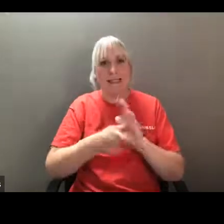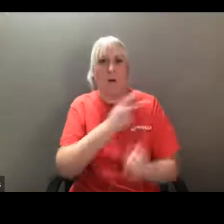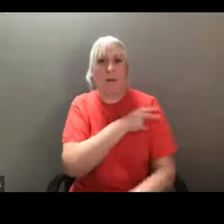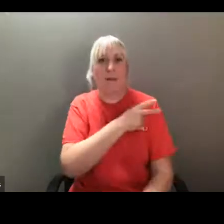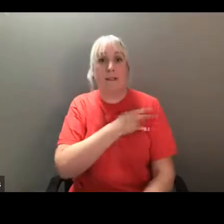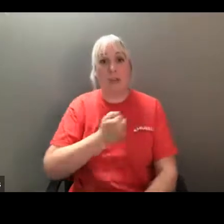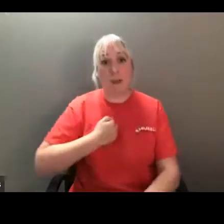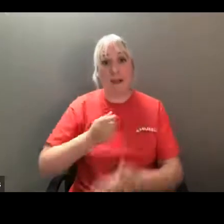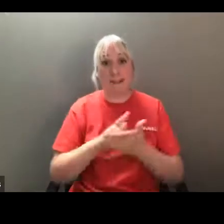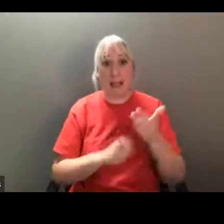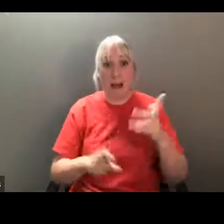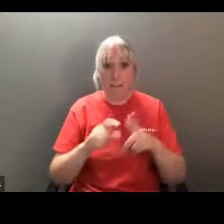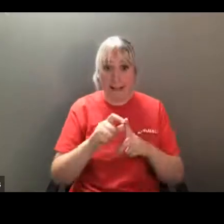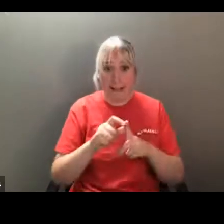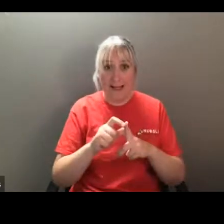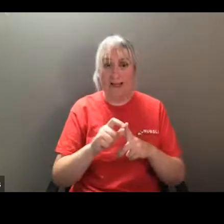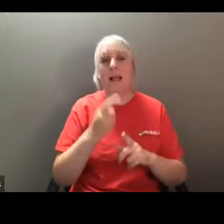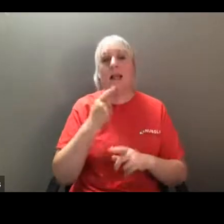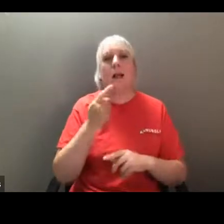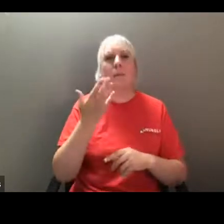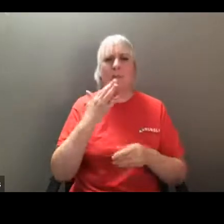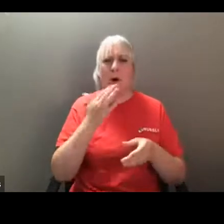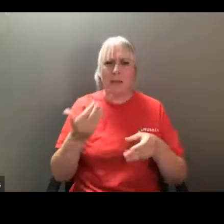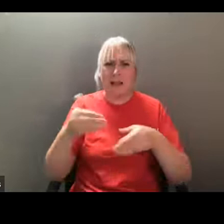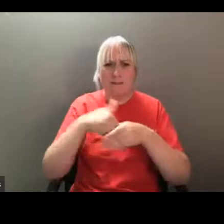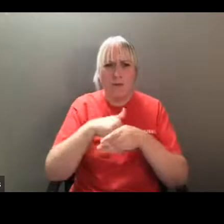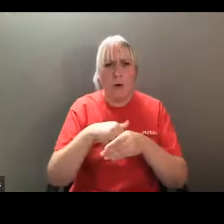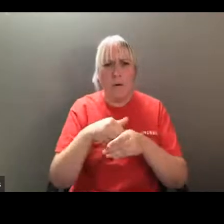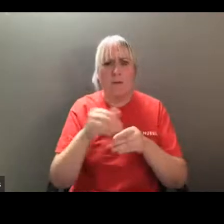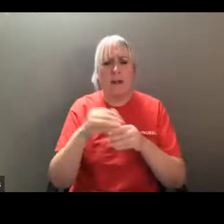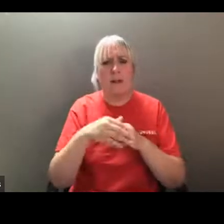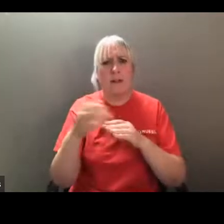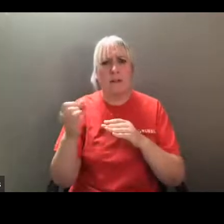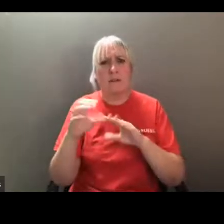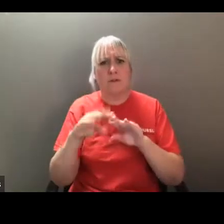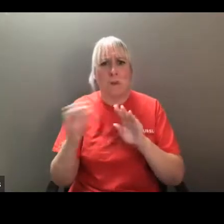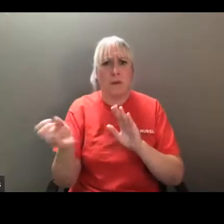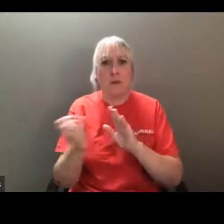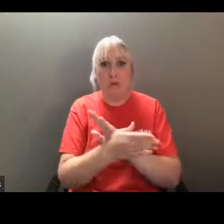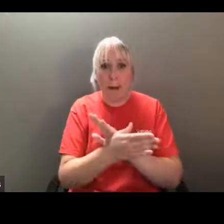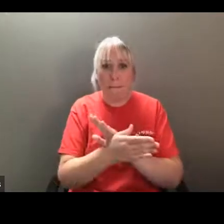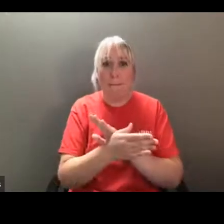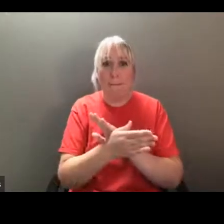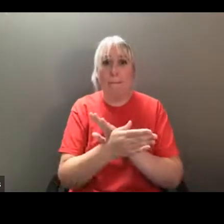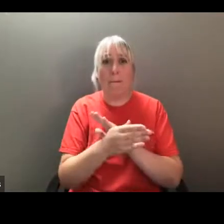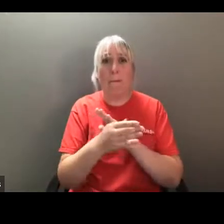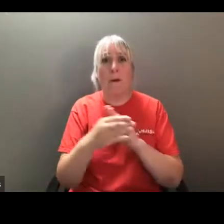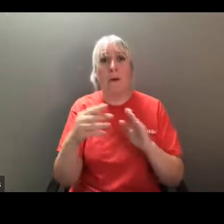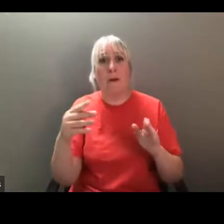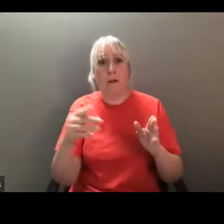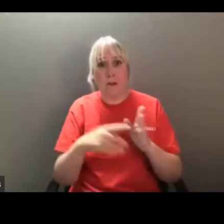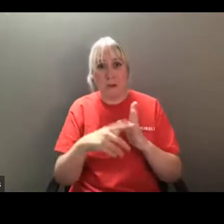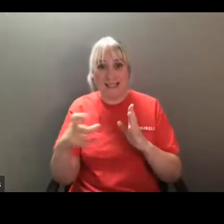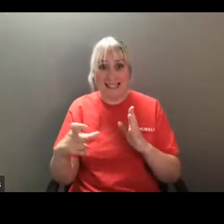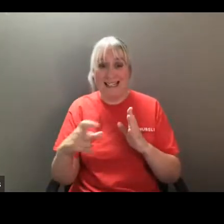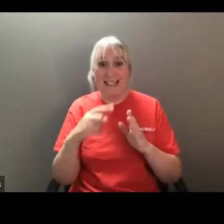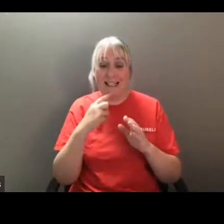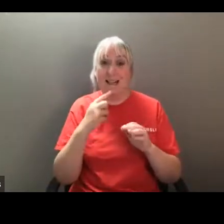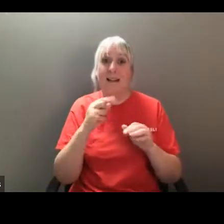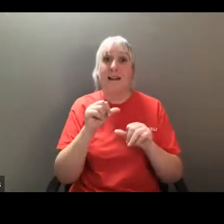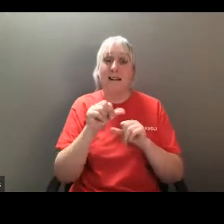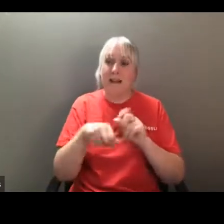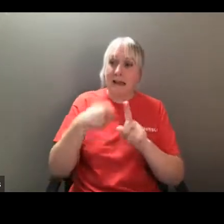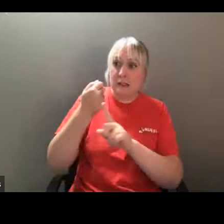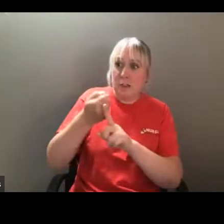campaign, initially helping to change my trade union's policy to scrap 2 years ago, and then successfully getting